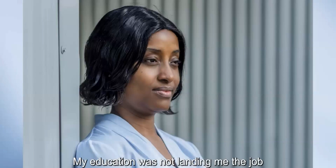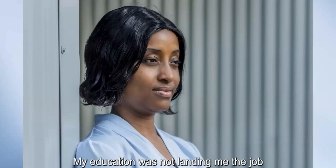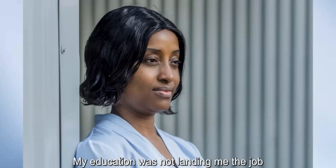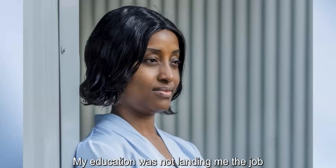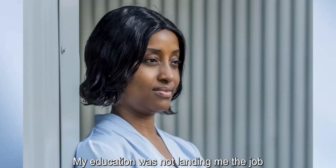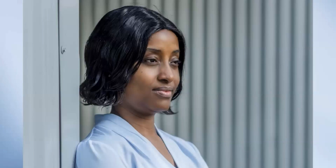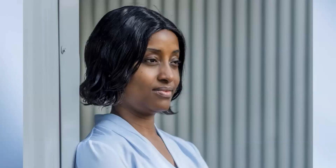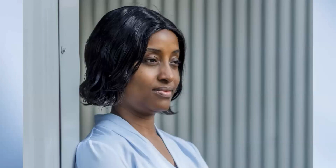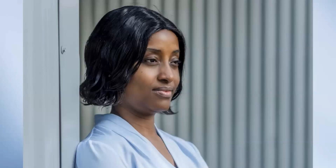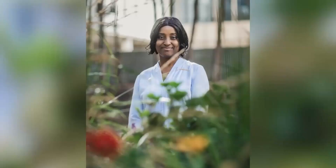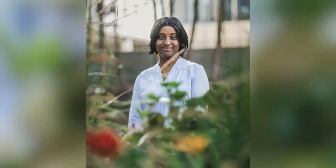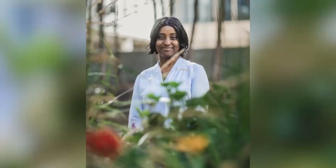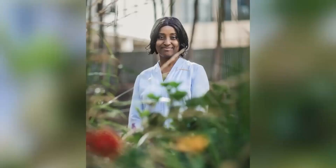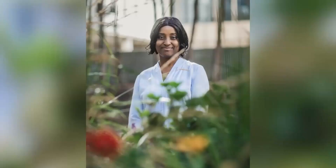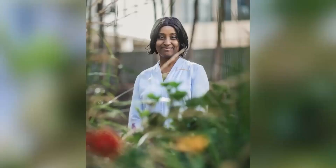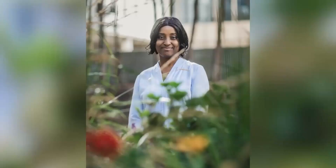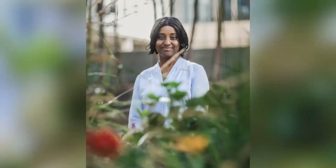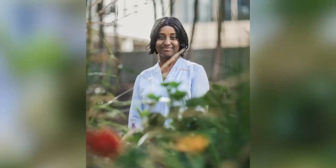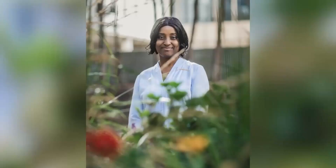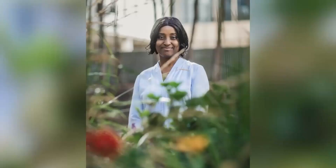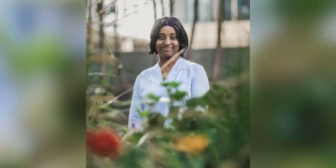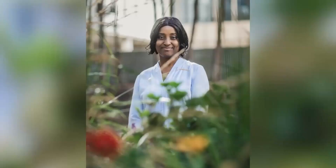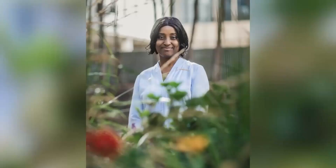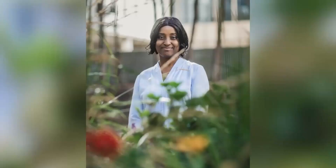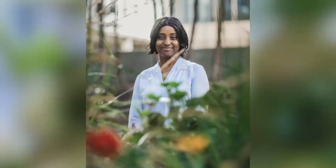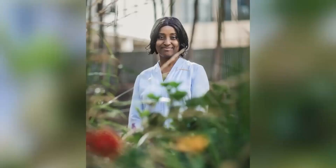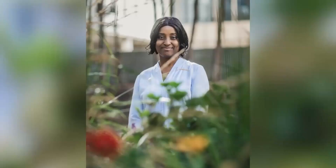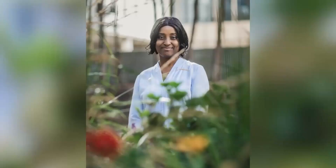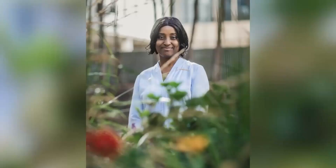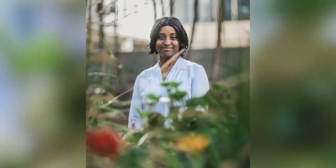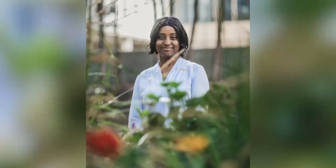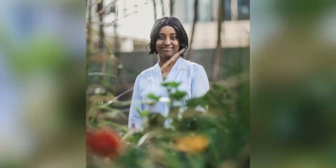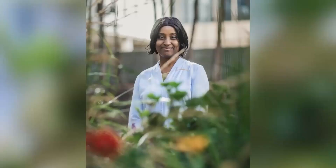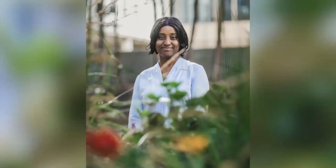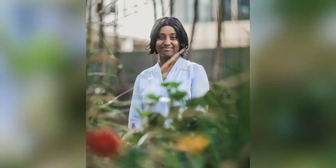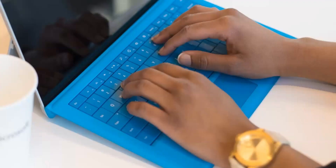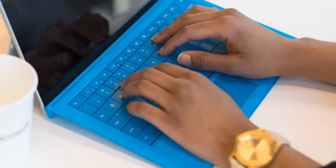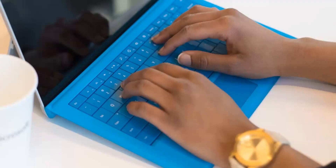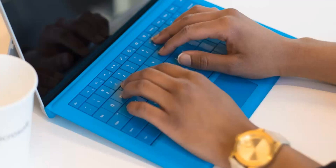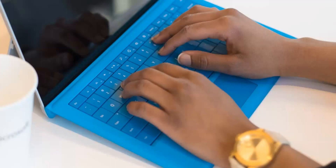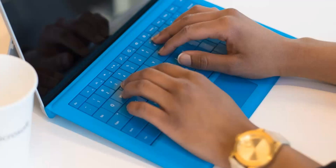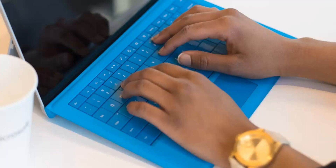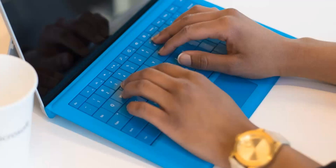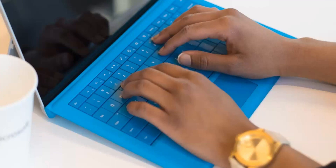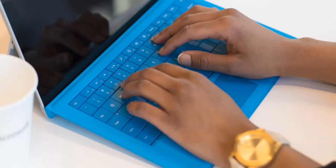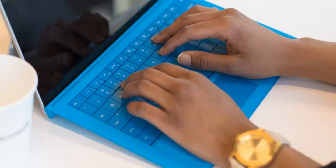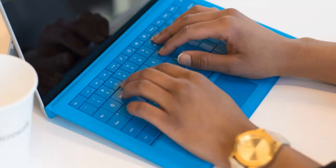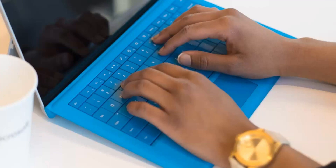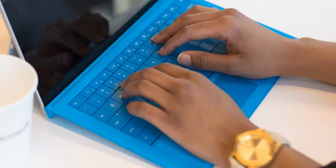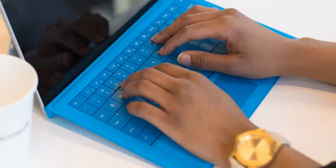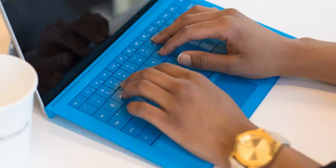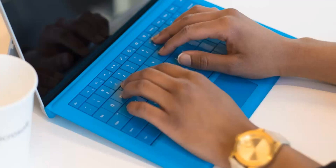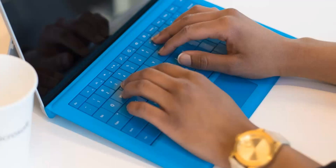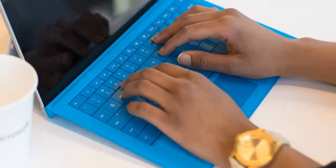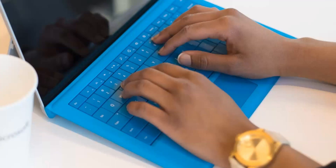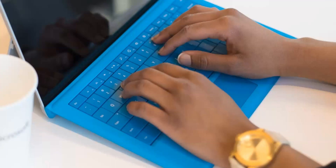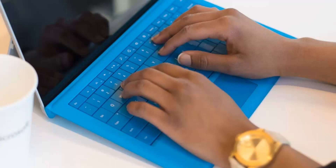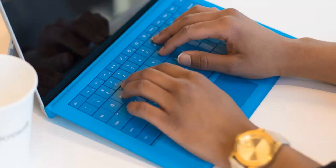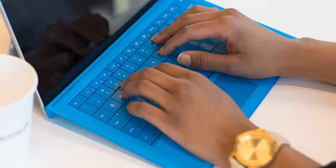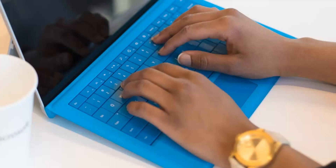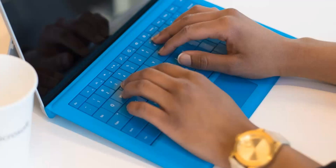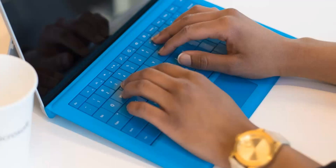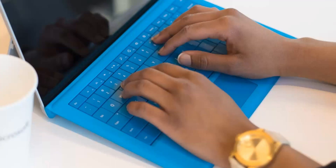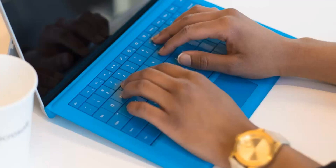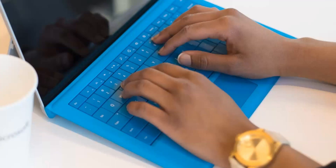the job I wanted, so I decided to make a career transition. I started by taking online